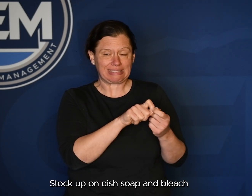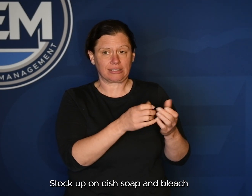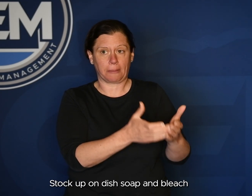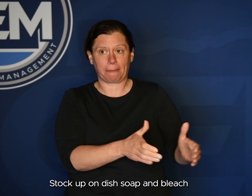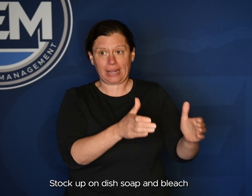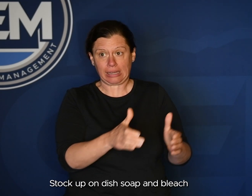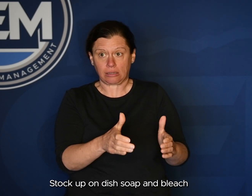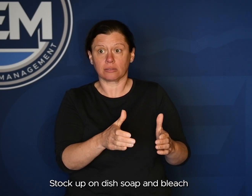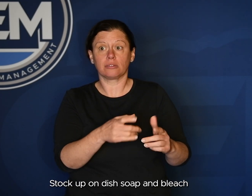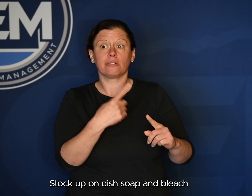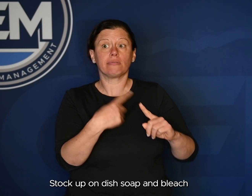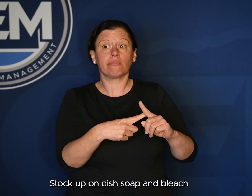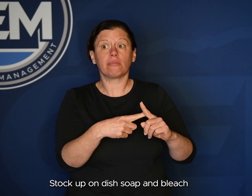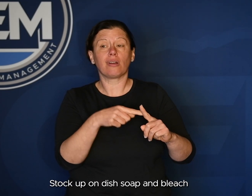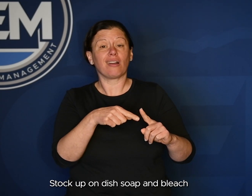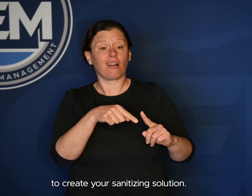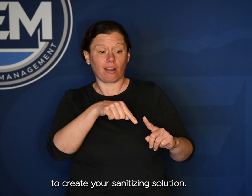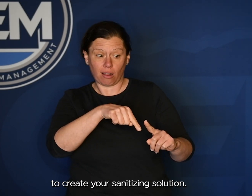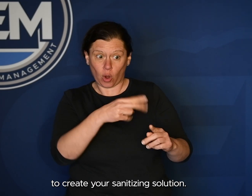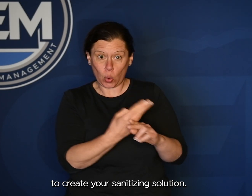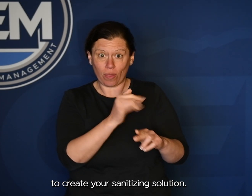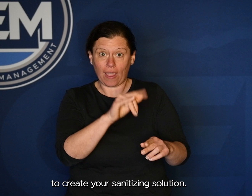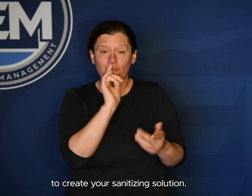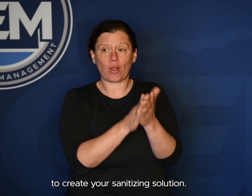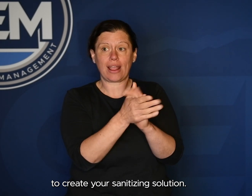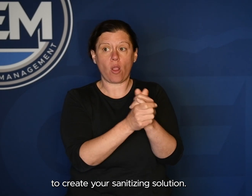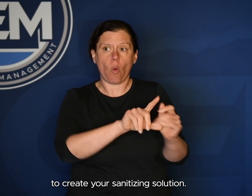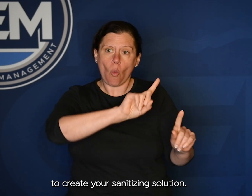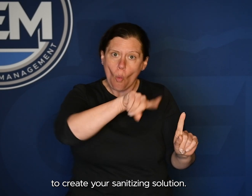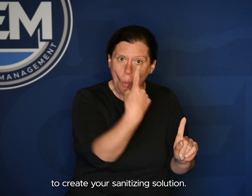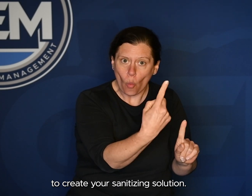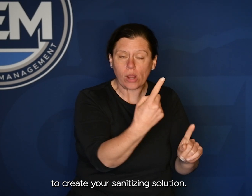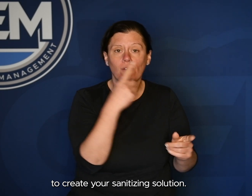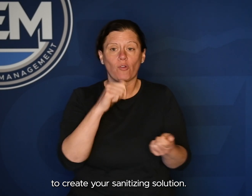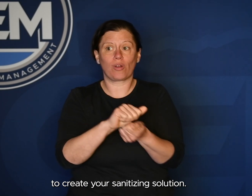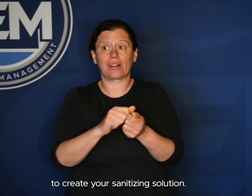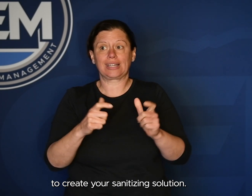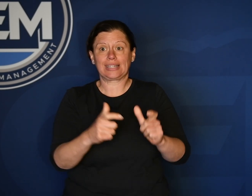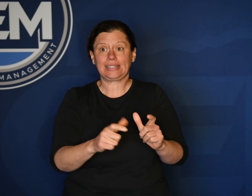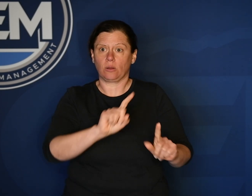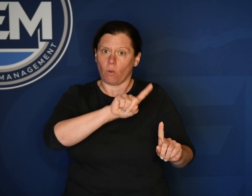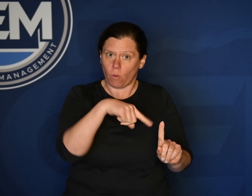Stock up on dish soap and bleach to create your sanitizing solution.